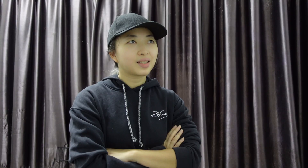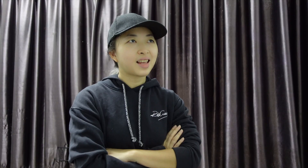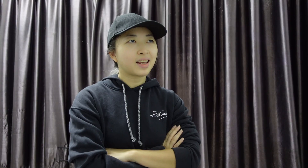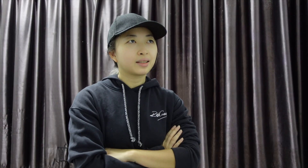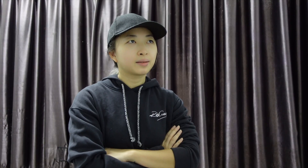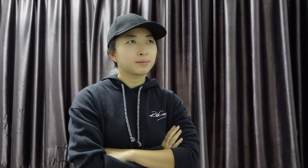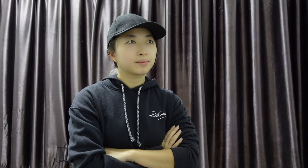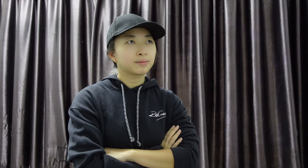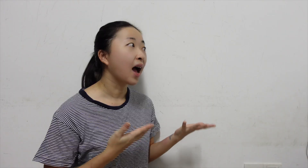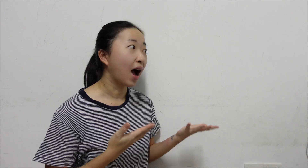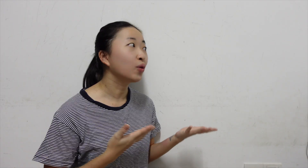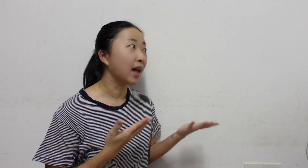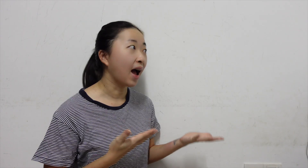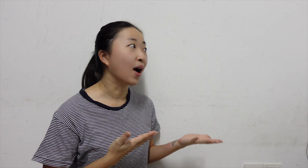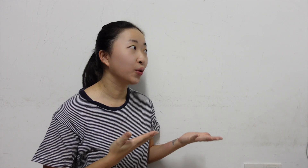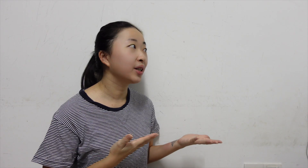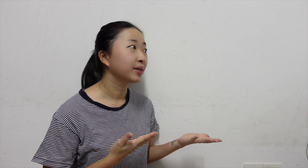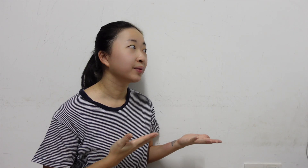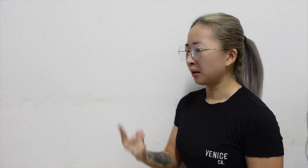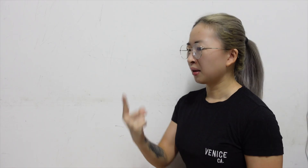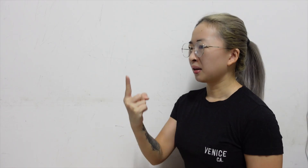Say it out loud.